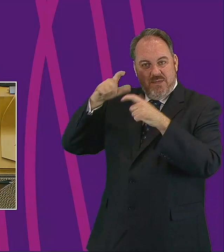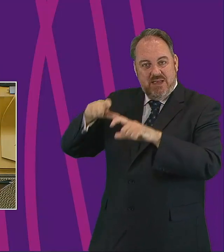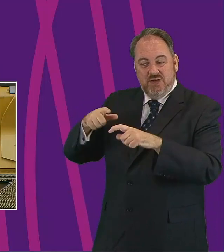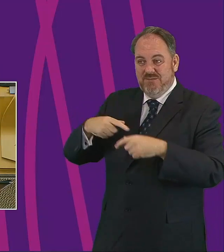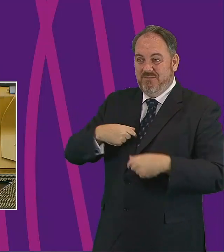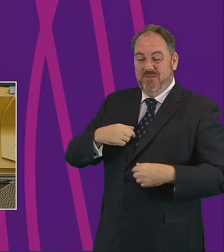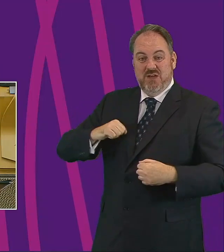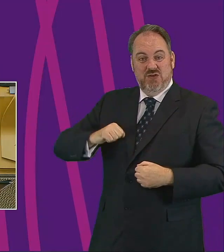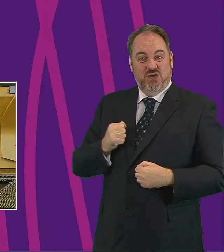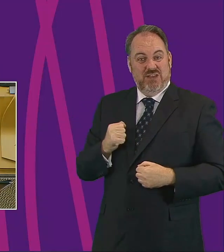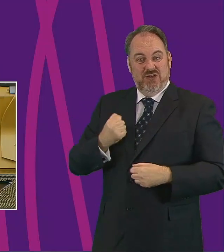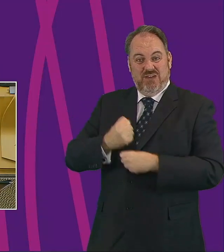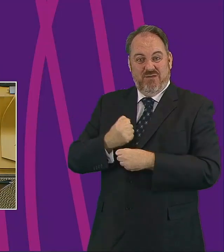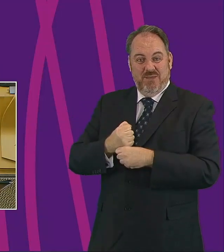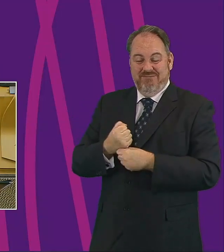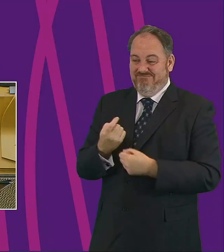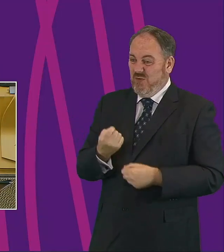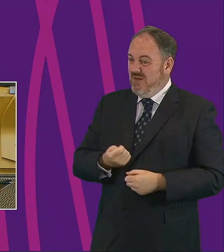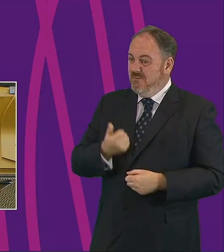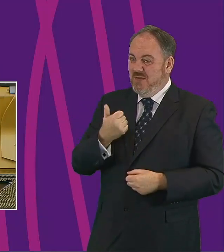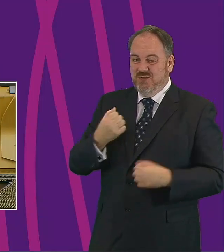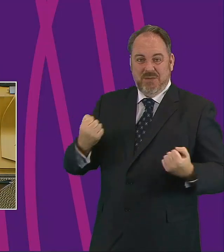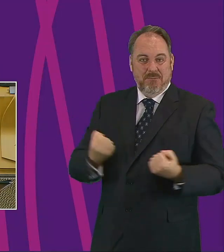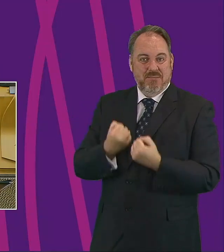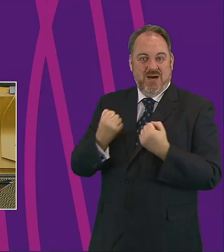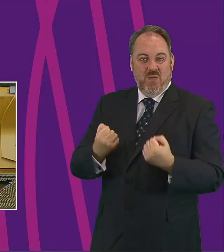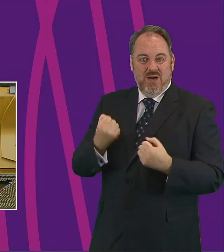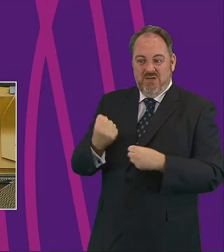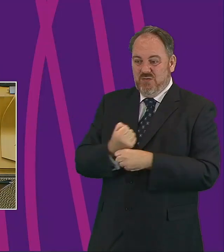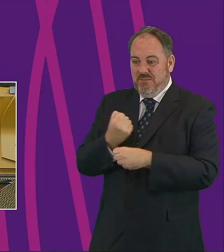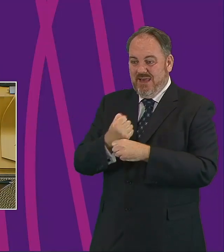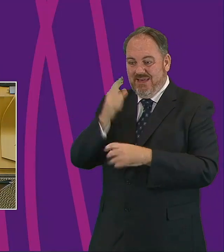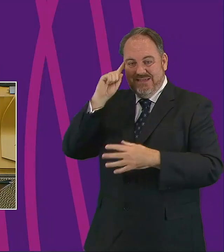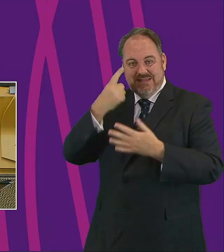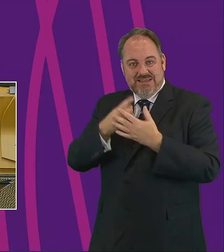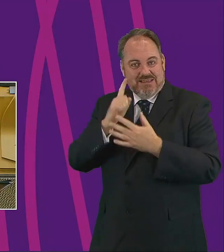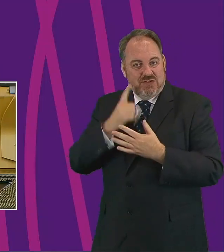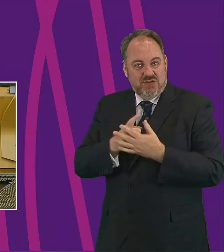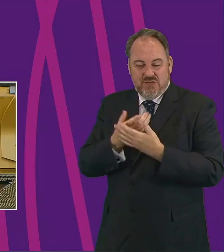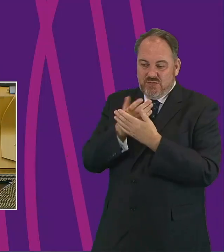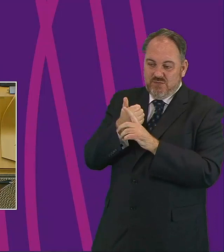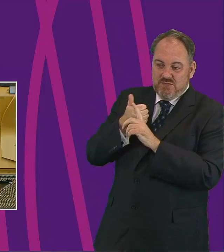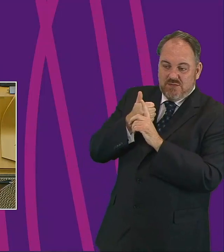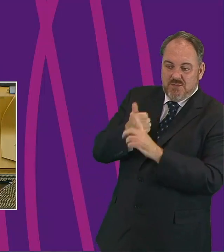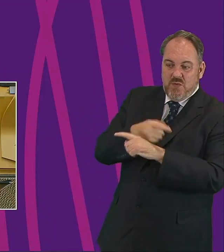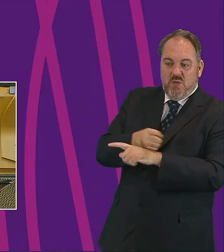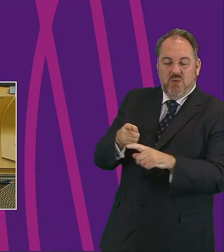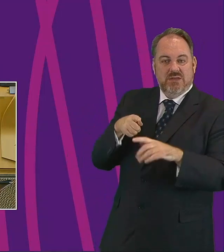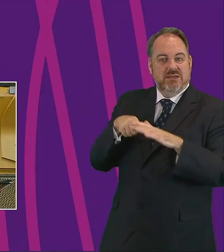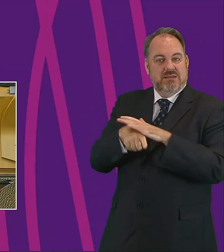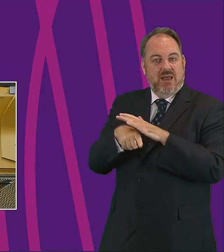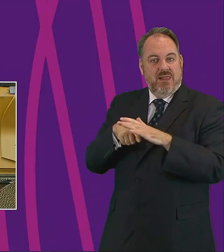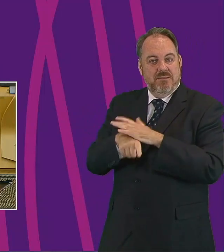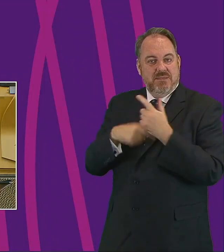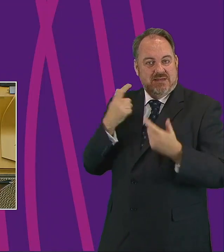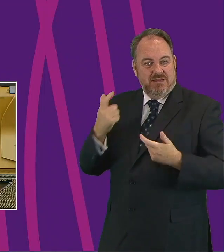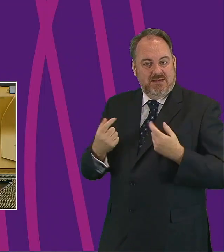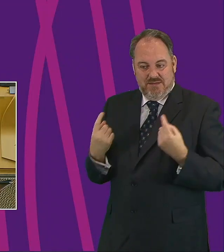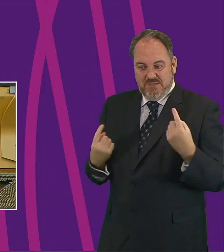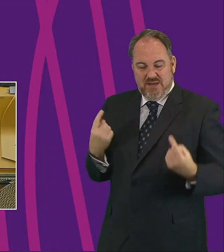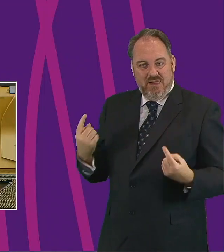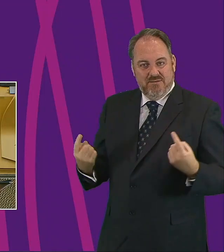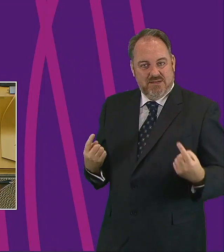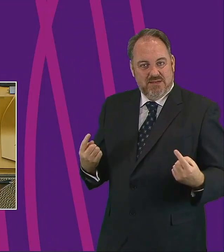Scottish Government can do in these circumstances, which is why over the longer term I do want to see a situation where we have